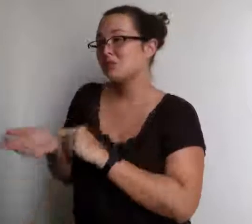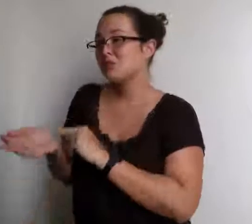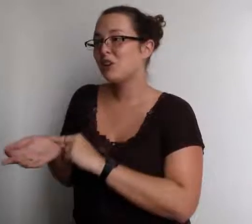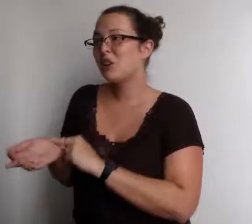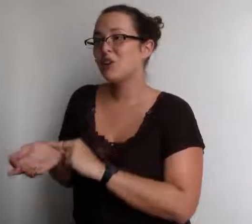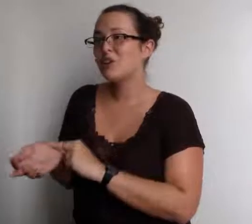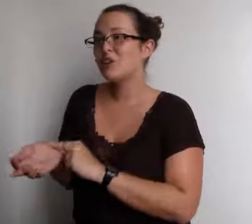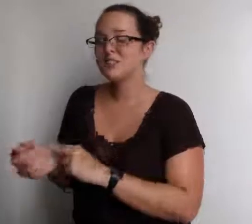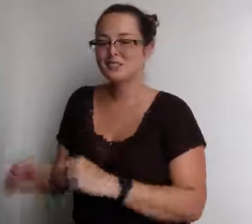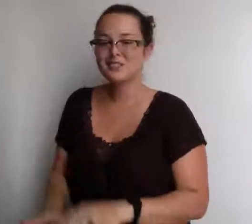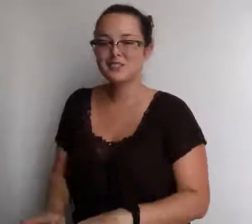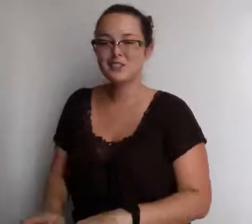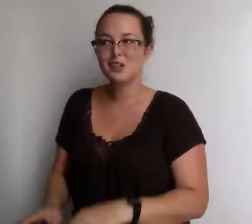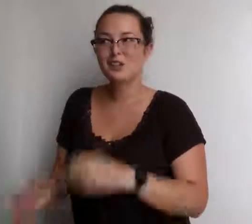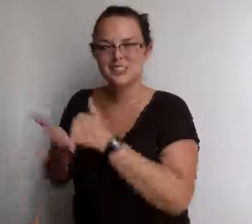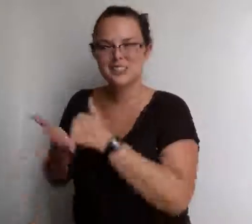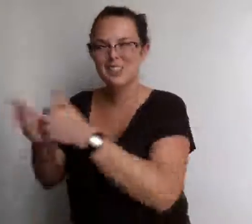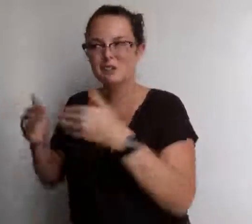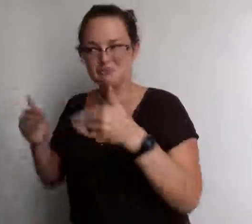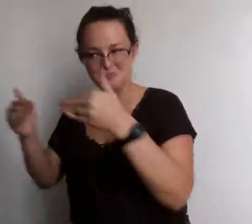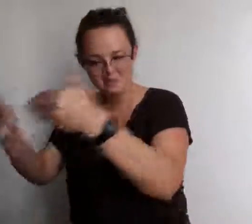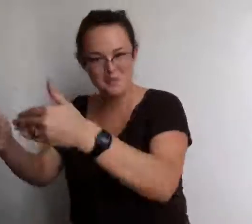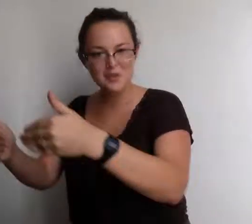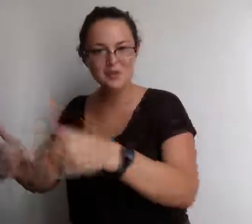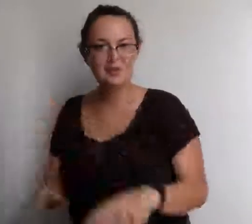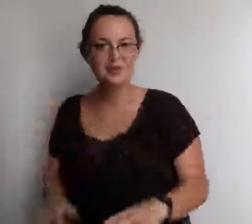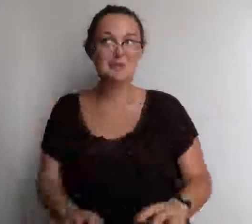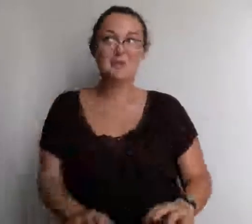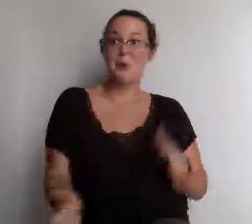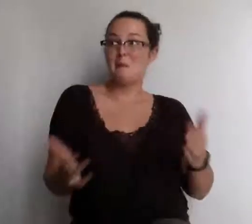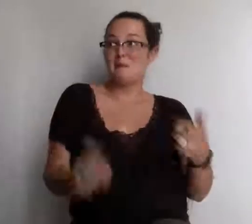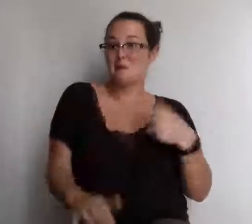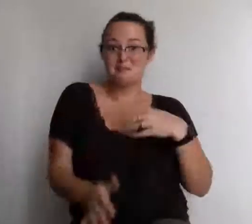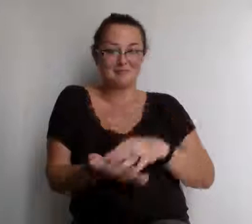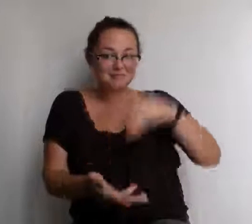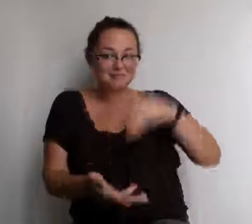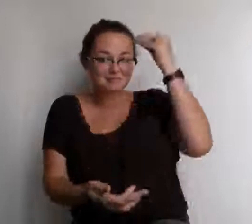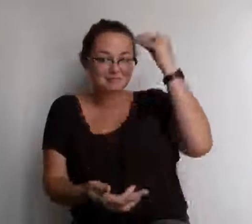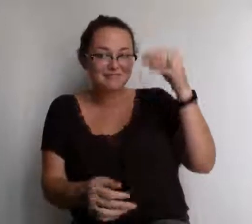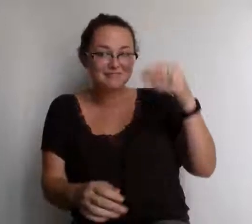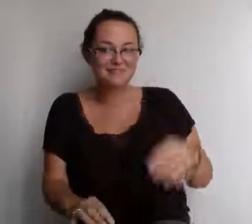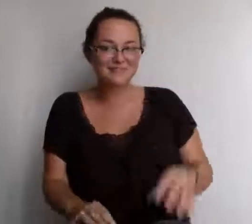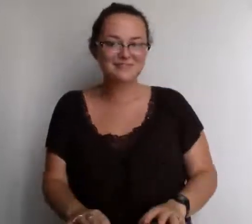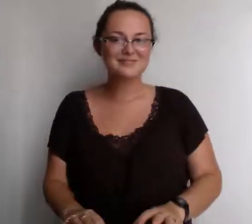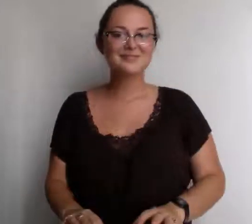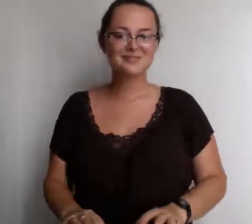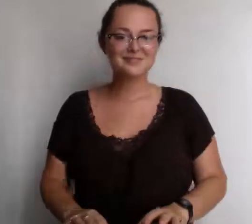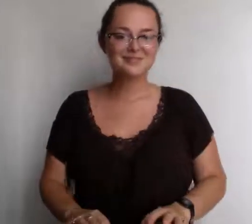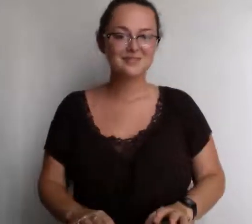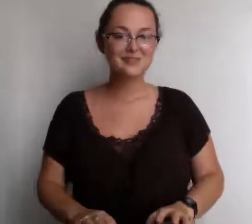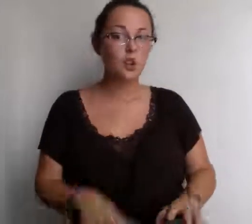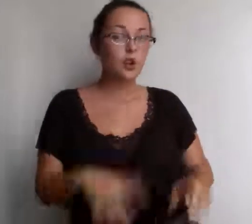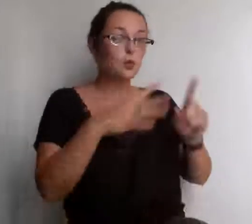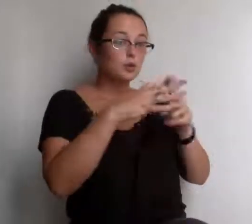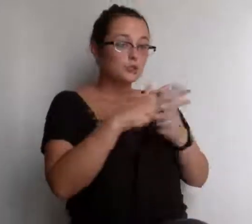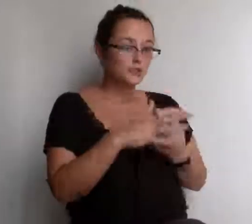mind us, okay? Sure. Hey, I might learn something today. You just might. Okay, so let's get started. You can just sit up